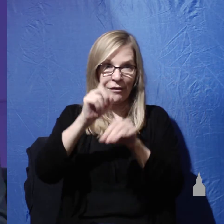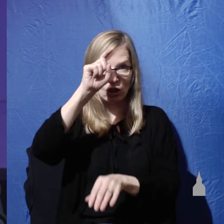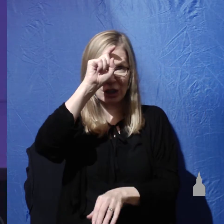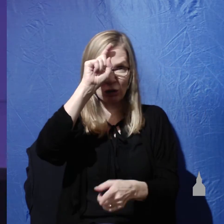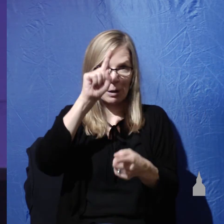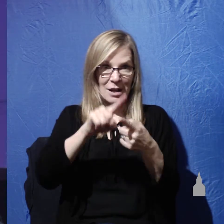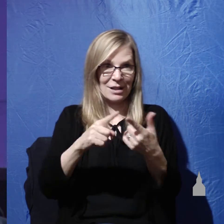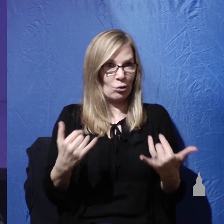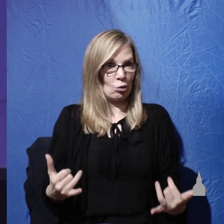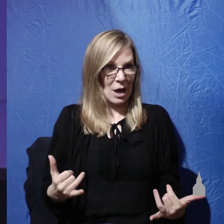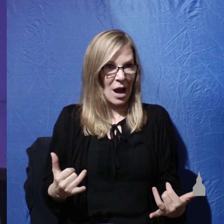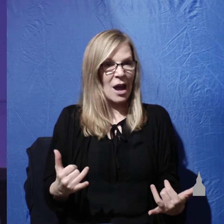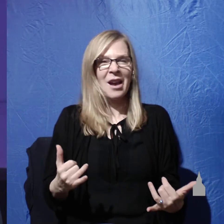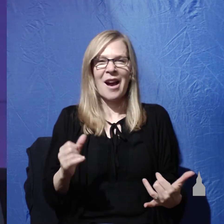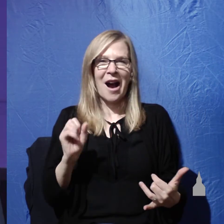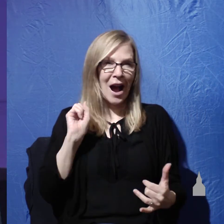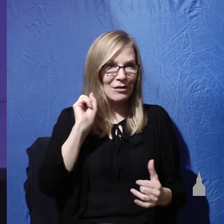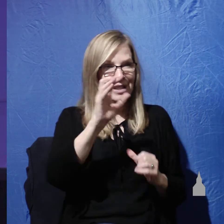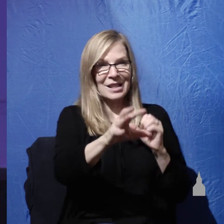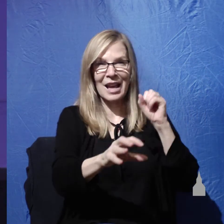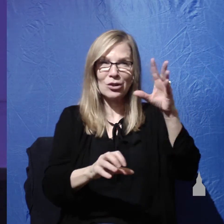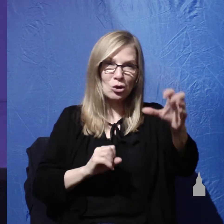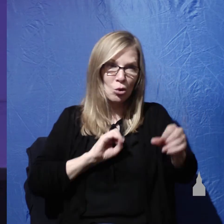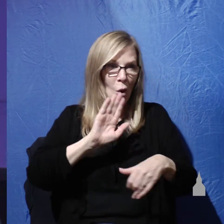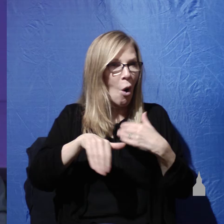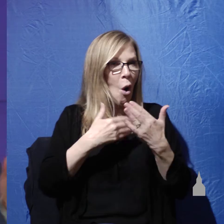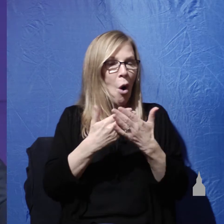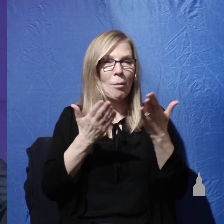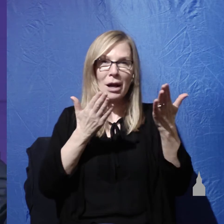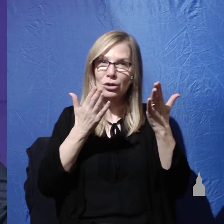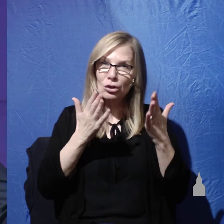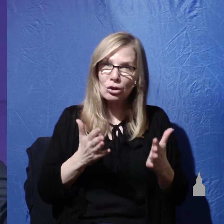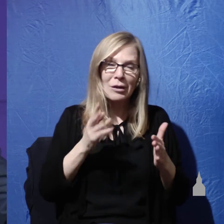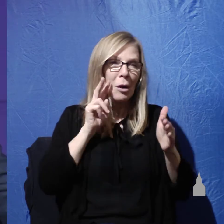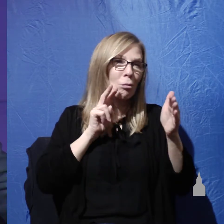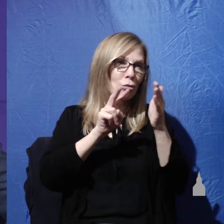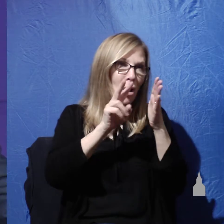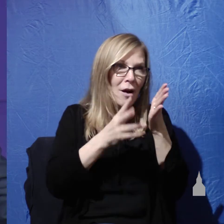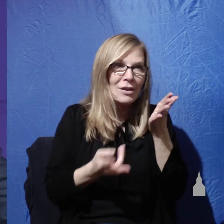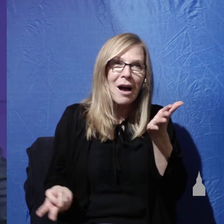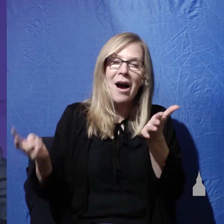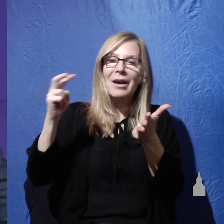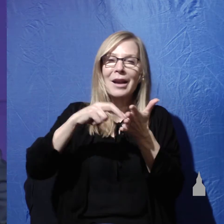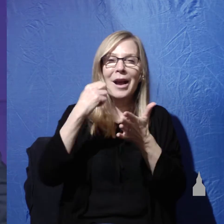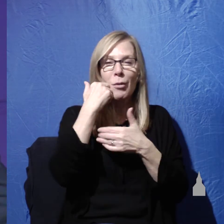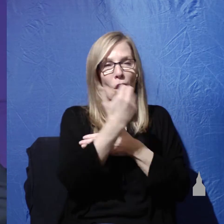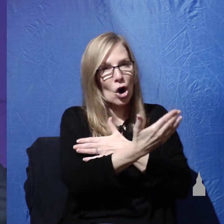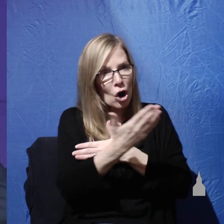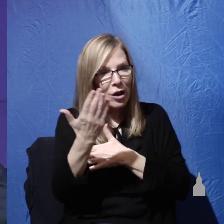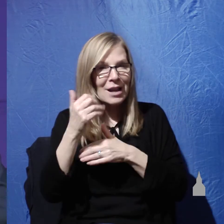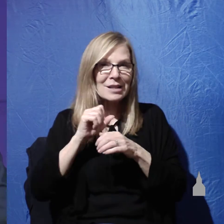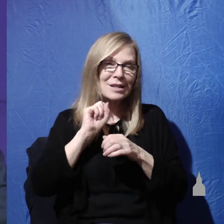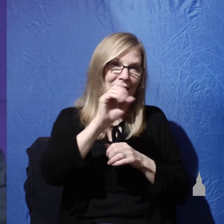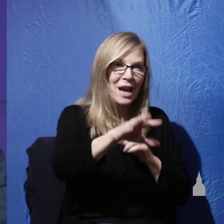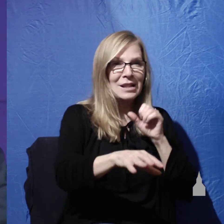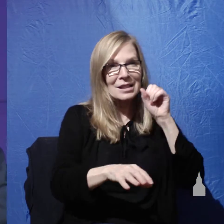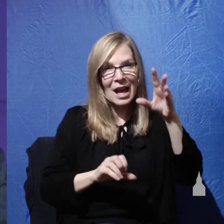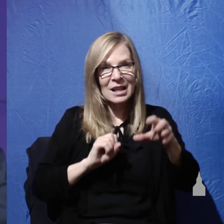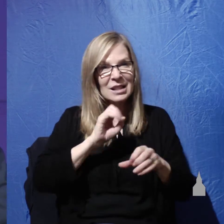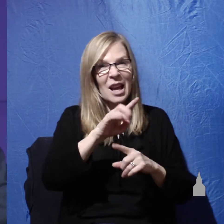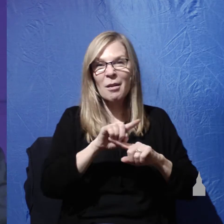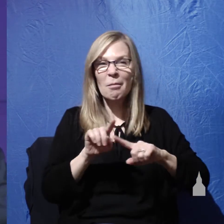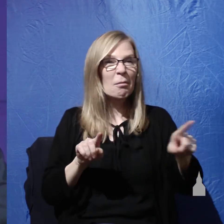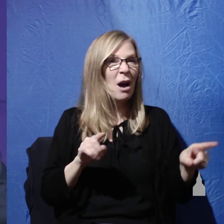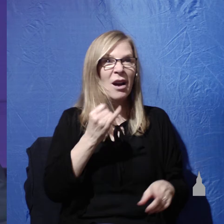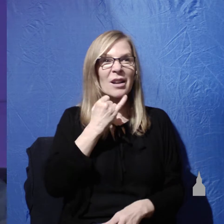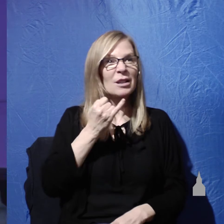day, I have sent you all my servants, the prophets, daily rising early and sending them. Yet they did not listen